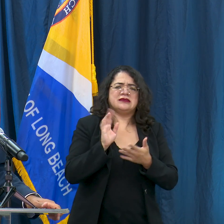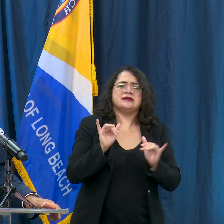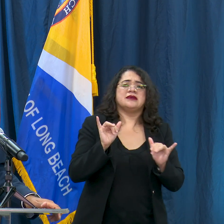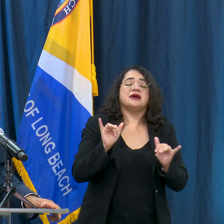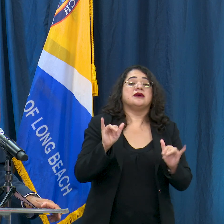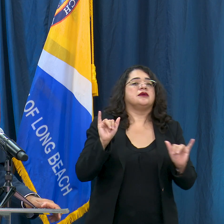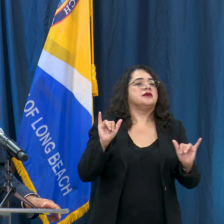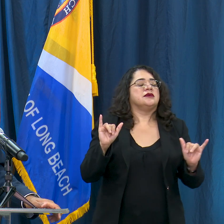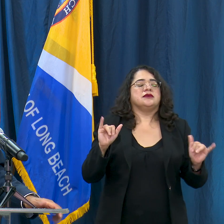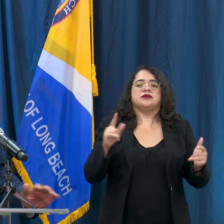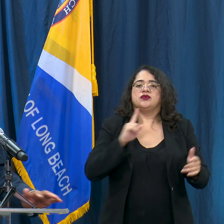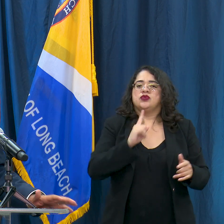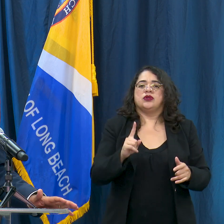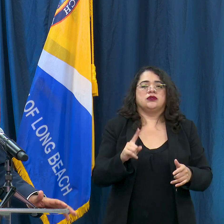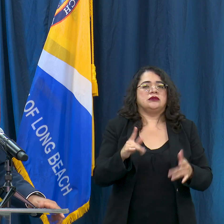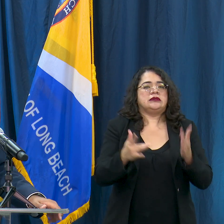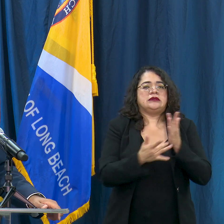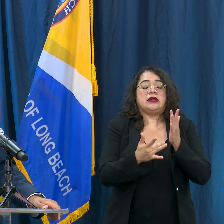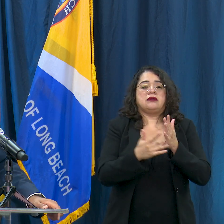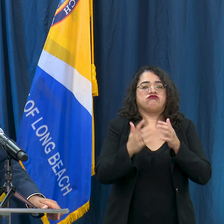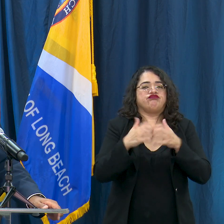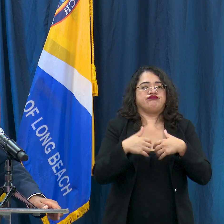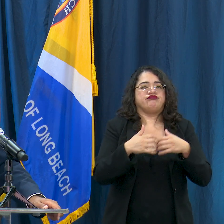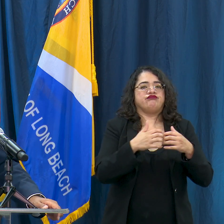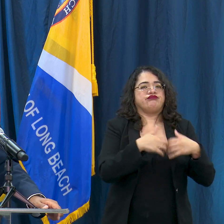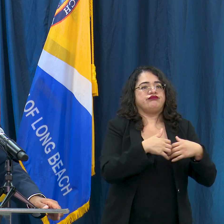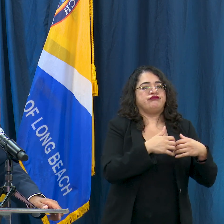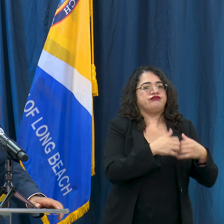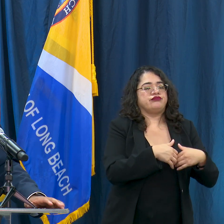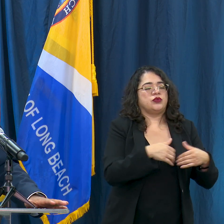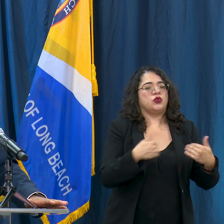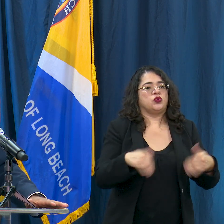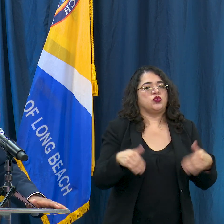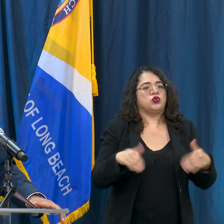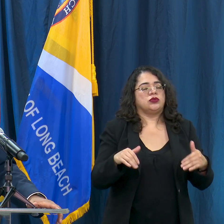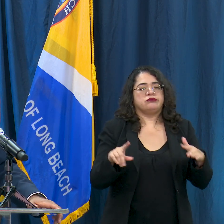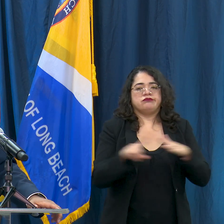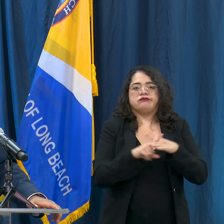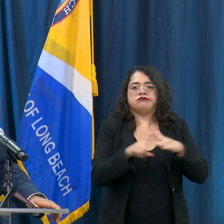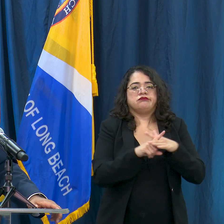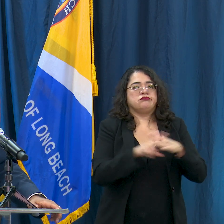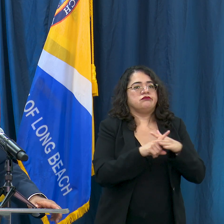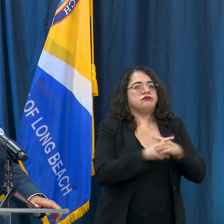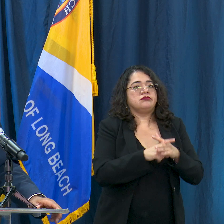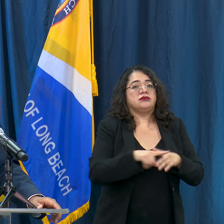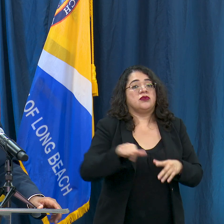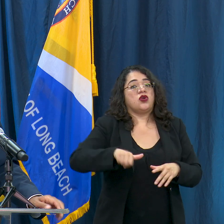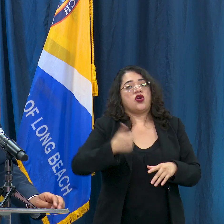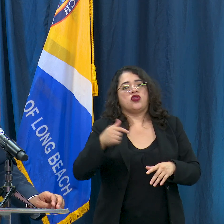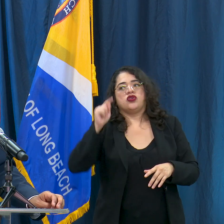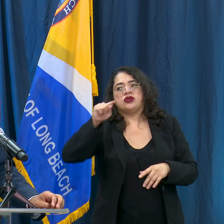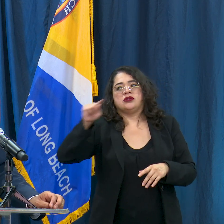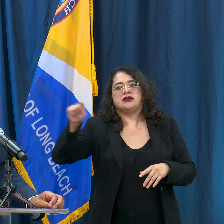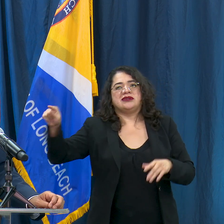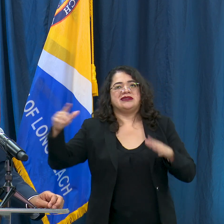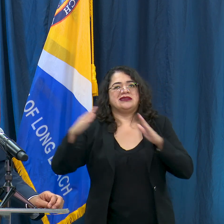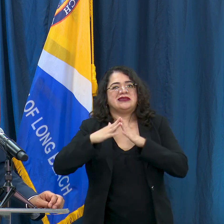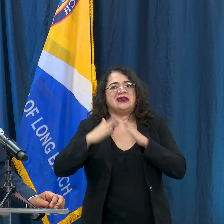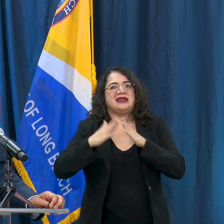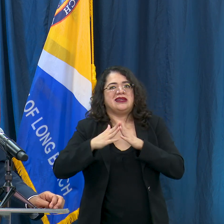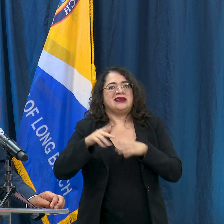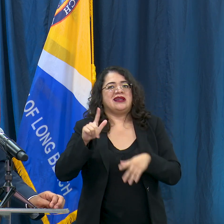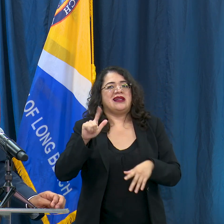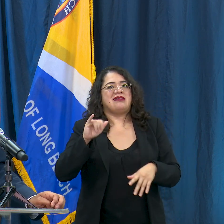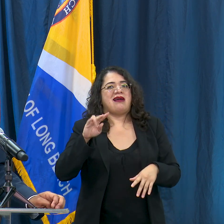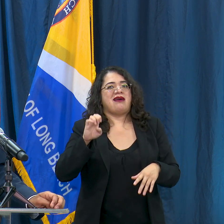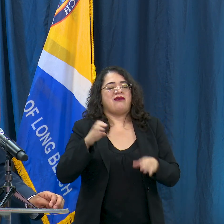complete technical failures and some huge issues with how other jurisdictions have done